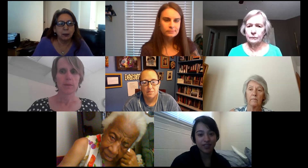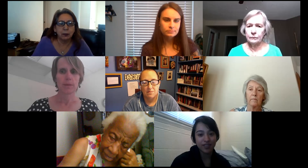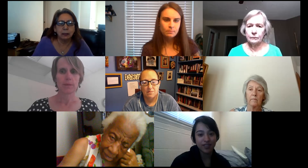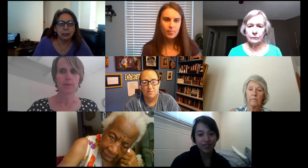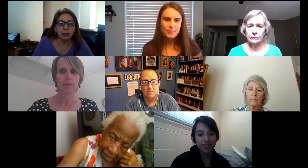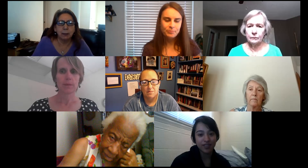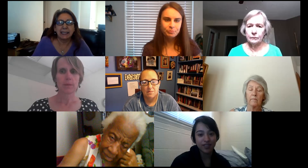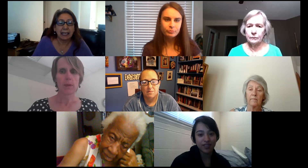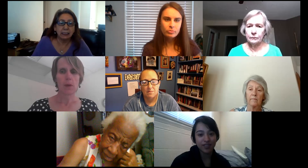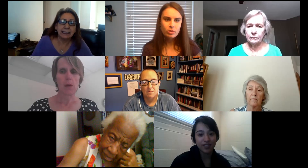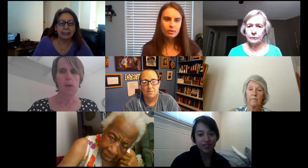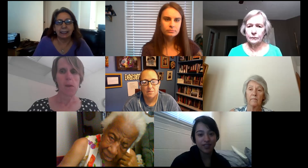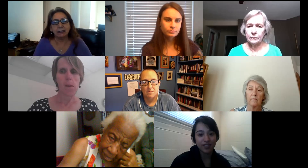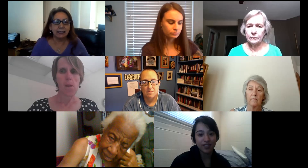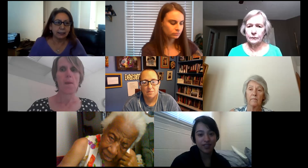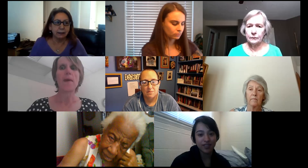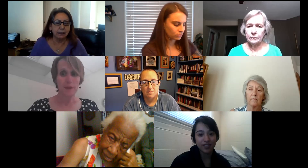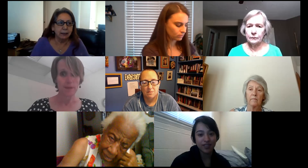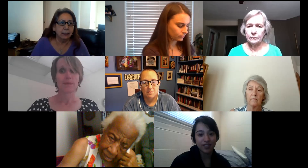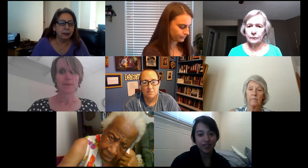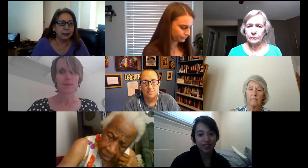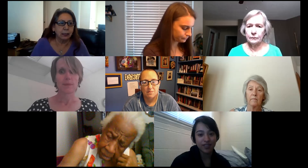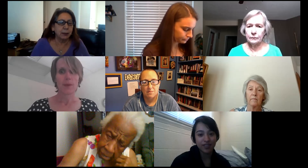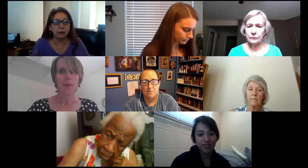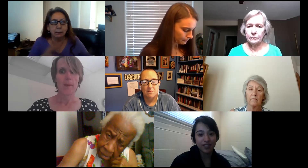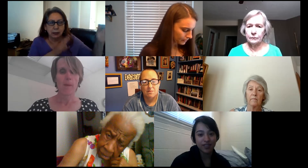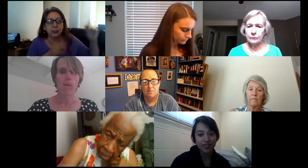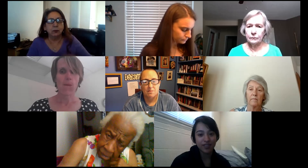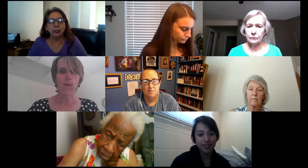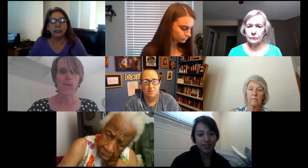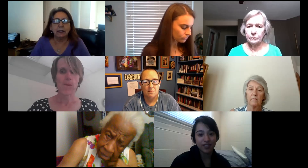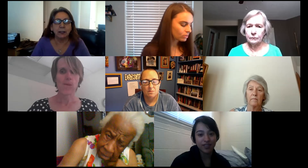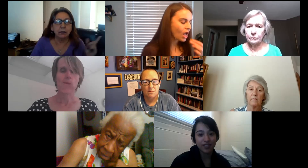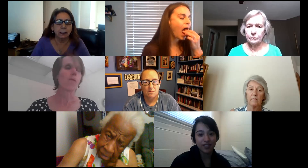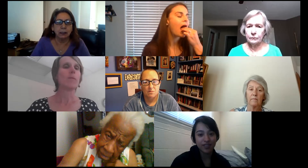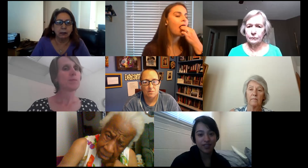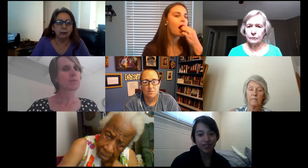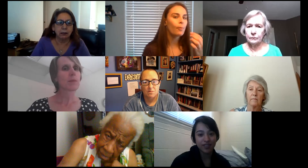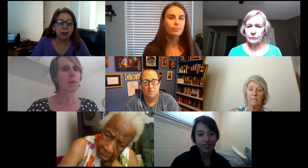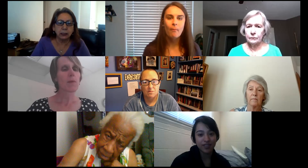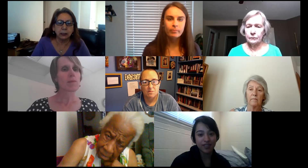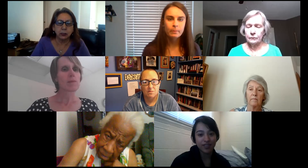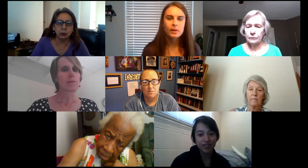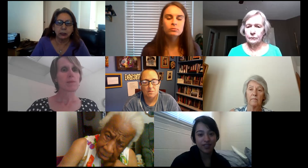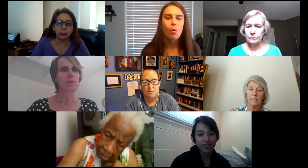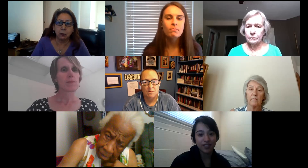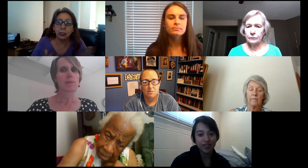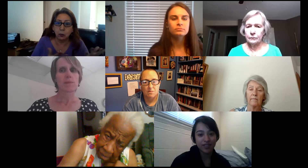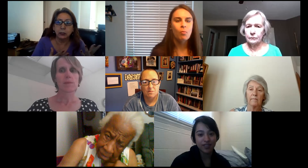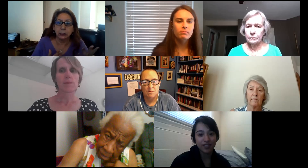hearing something about Gallaudet. There's the school for the deaf in Austin. So I said, I want to go and see